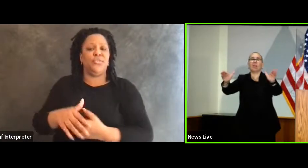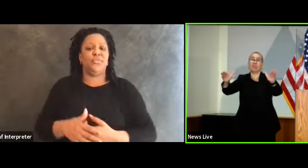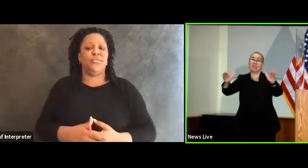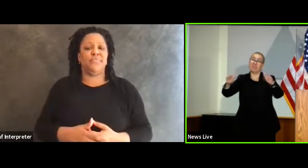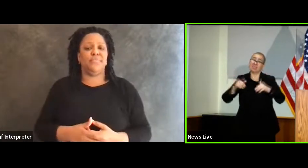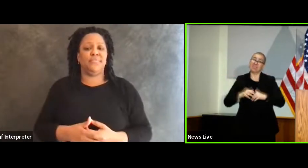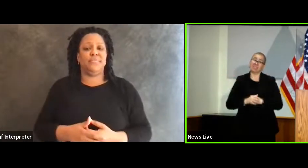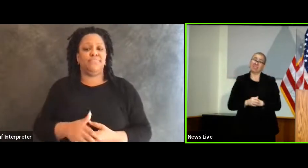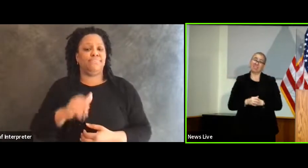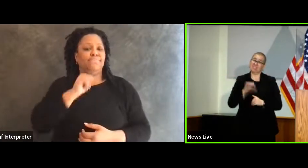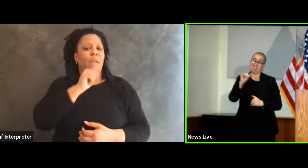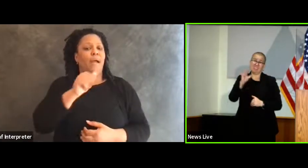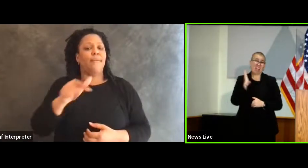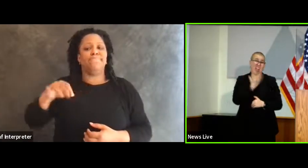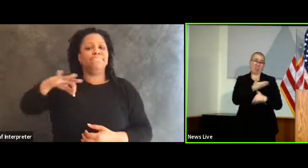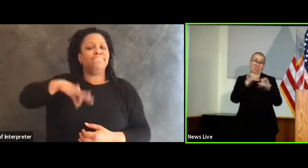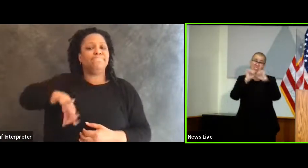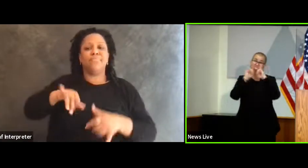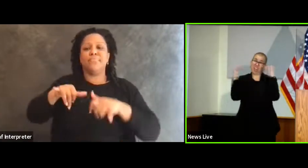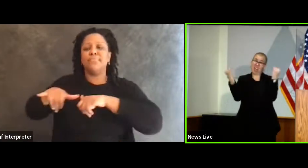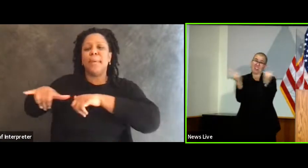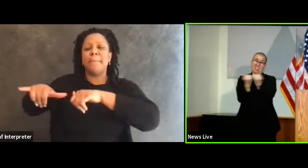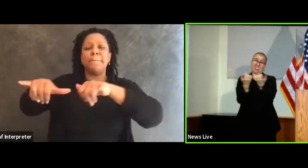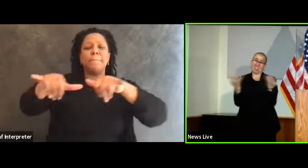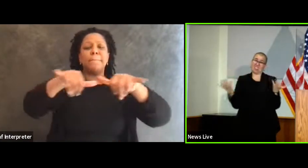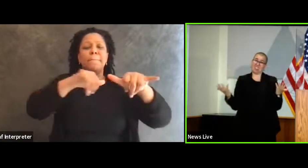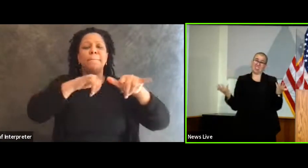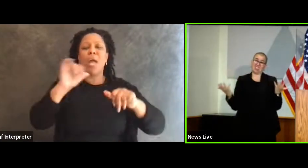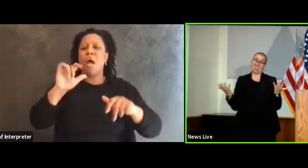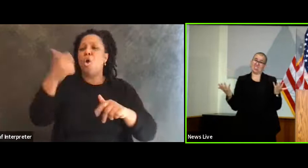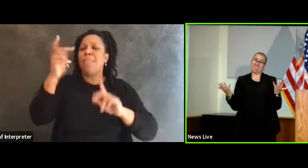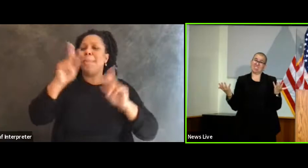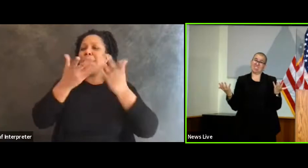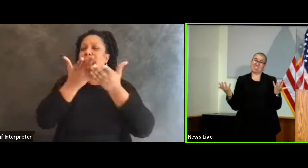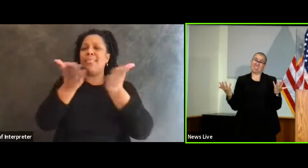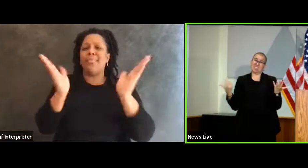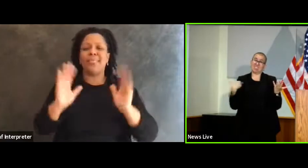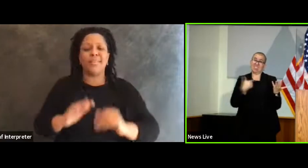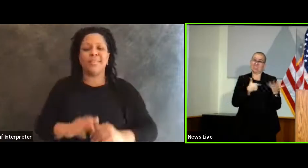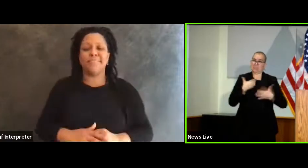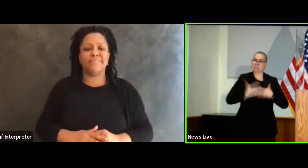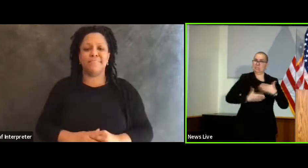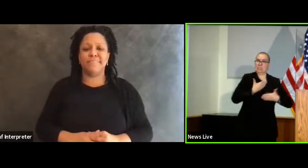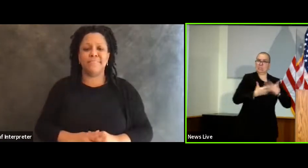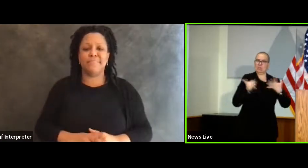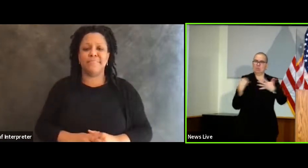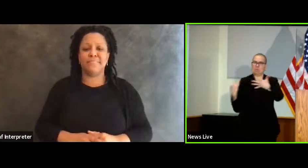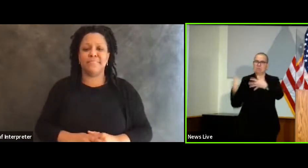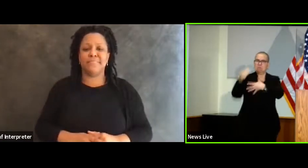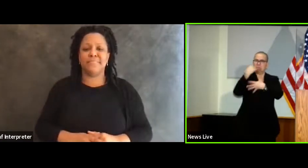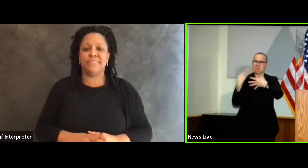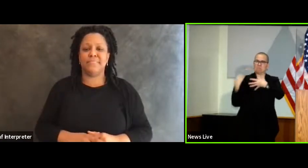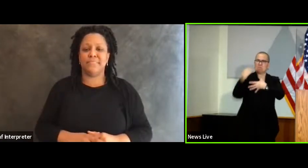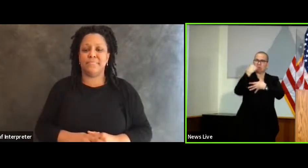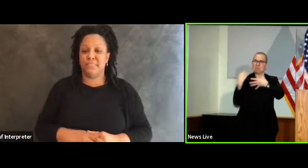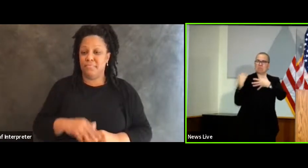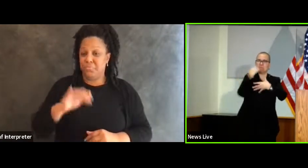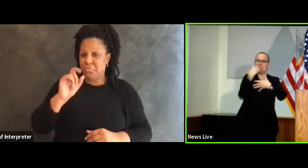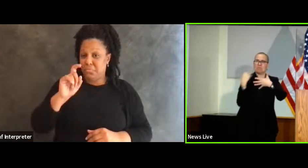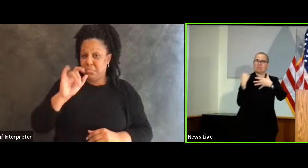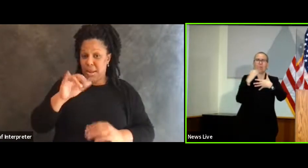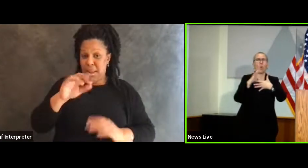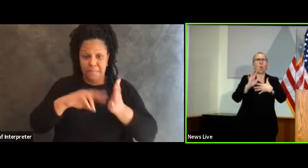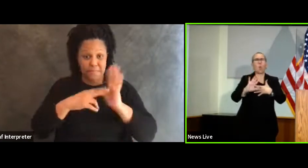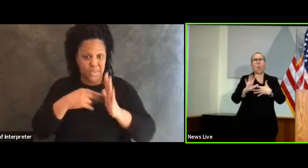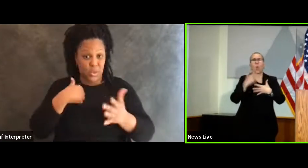society. But the response for that isn't for our communities to rush to the head of the line. The response for that is to create a